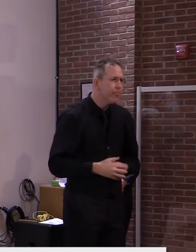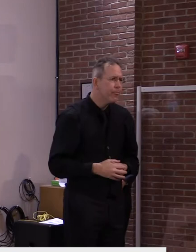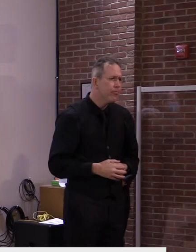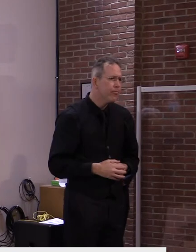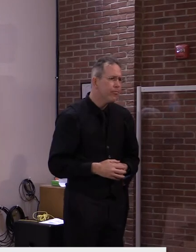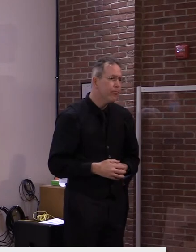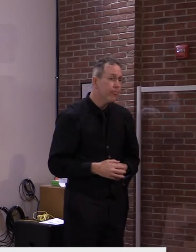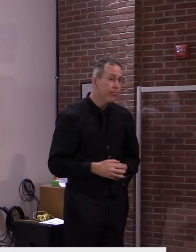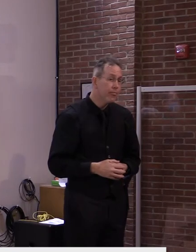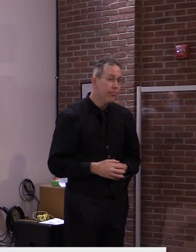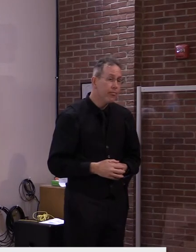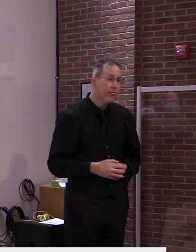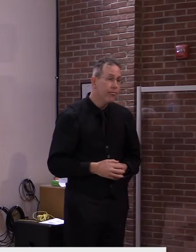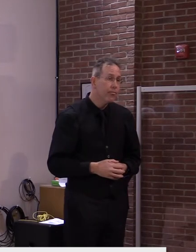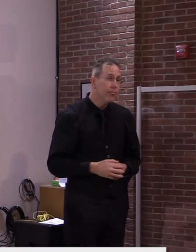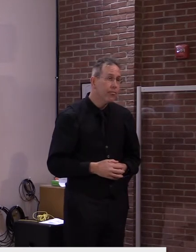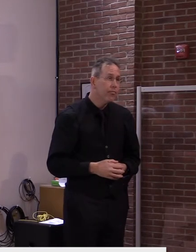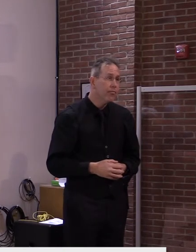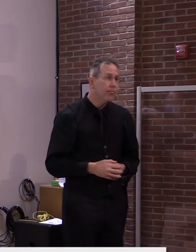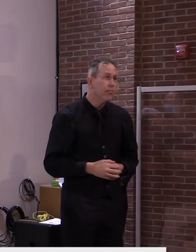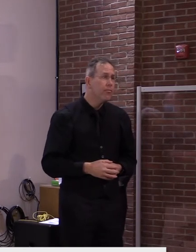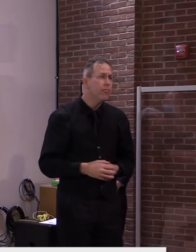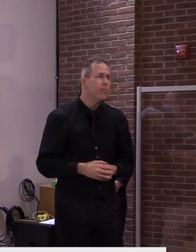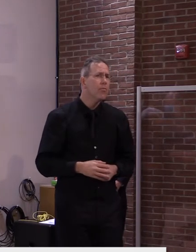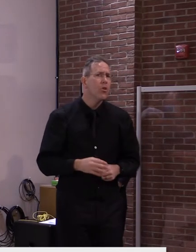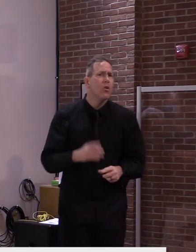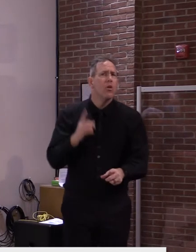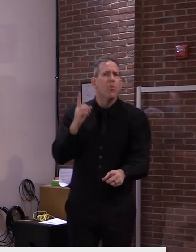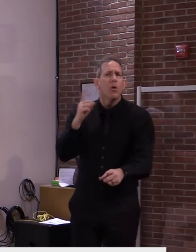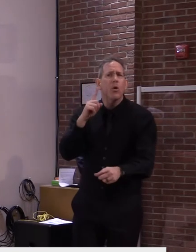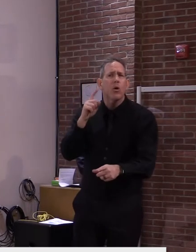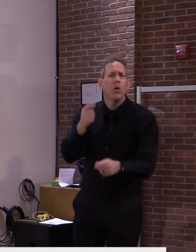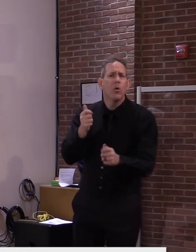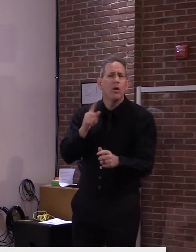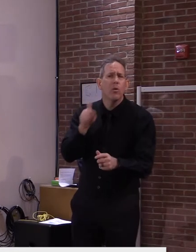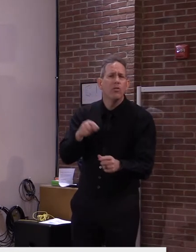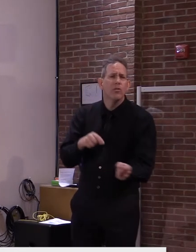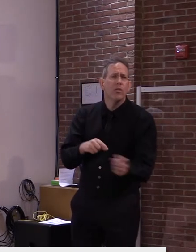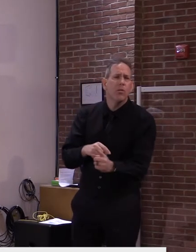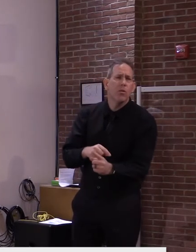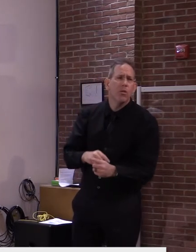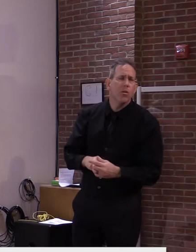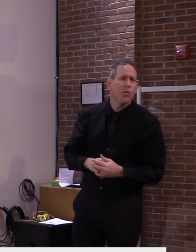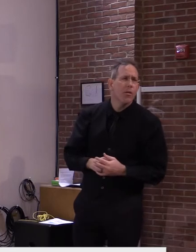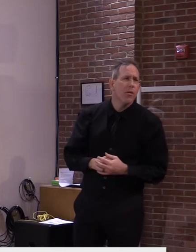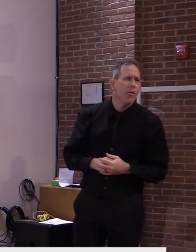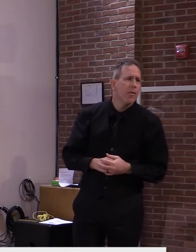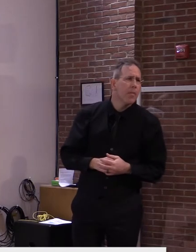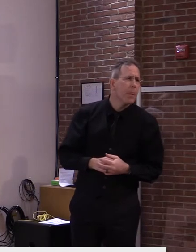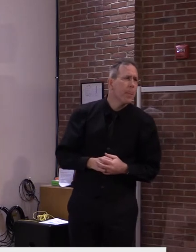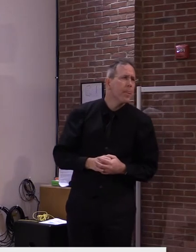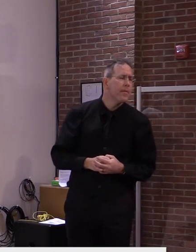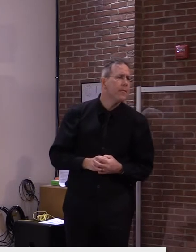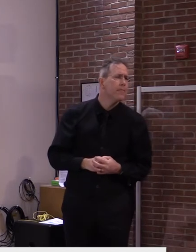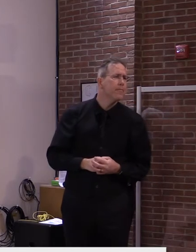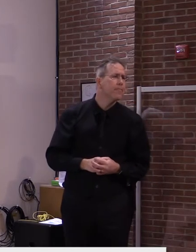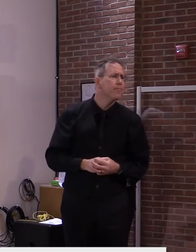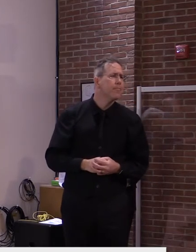One quick follow-up. Some restaurants that have opened, especially in the last year, have talked about